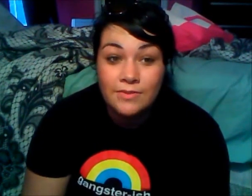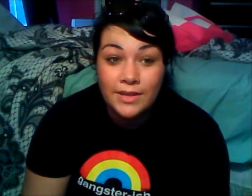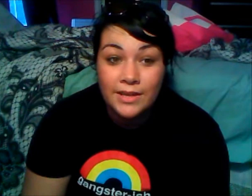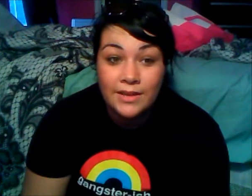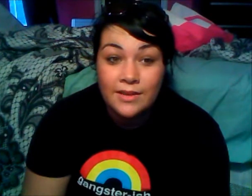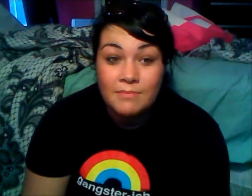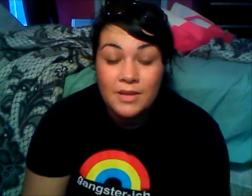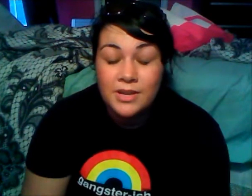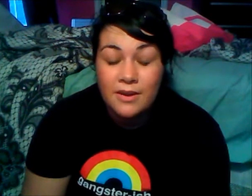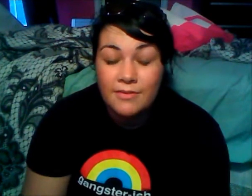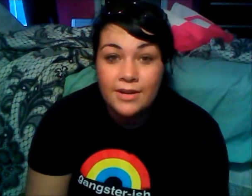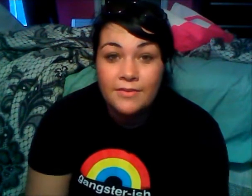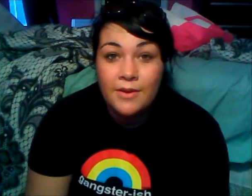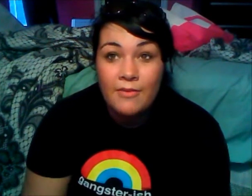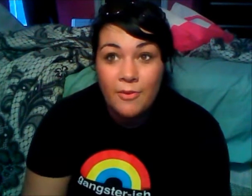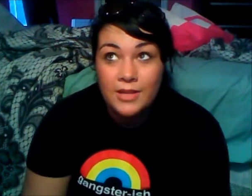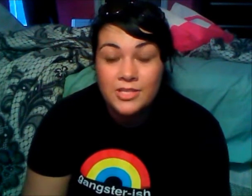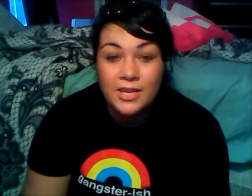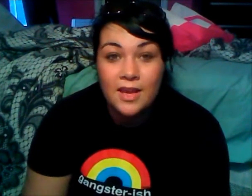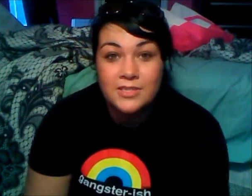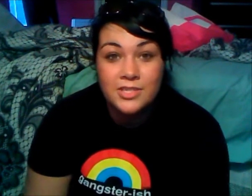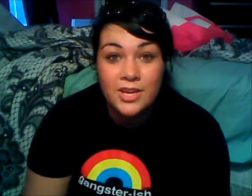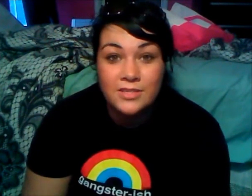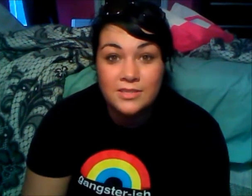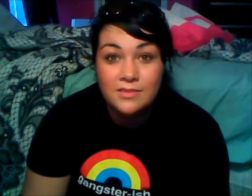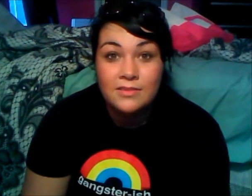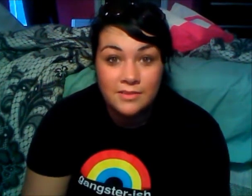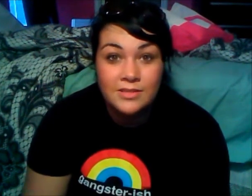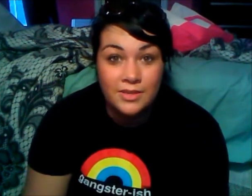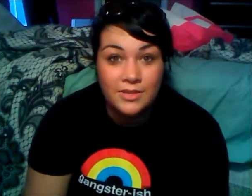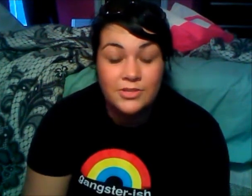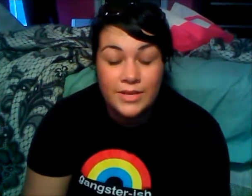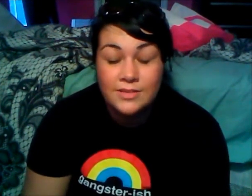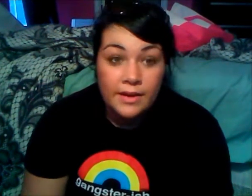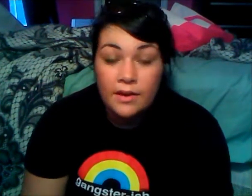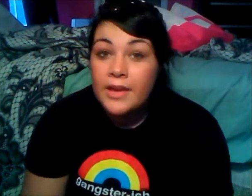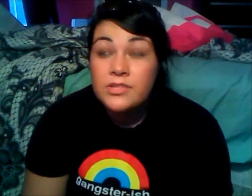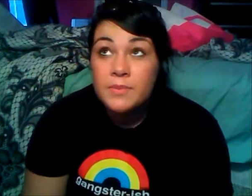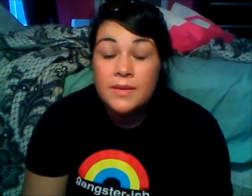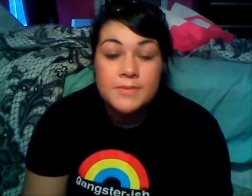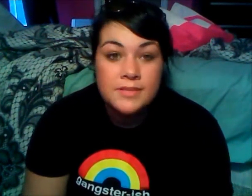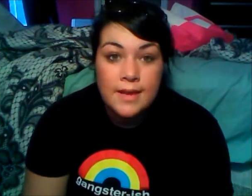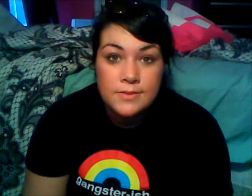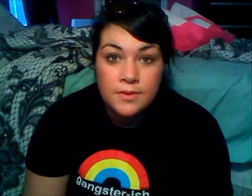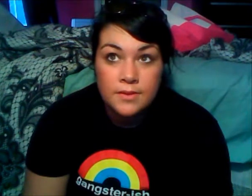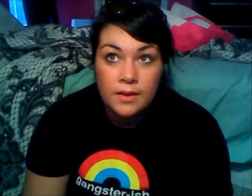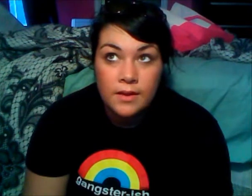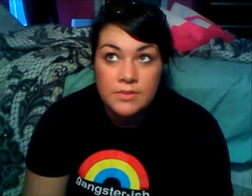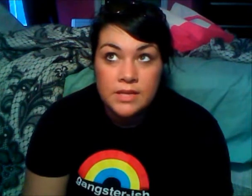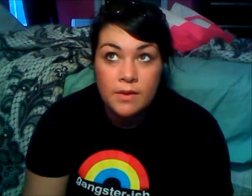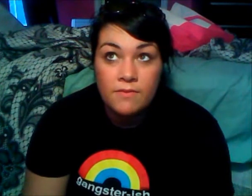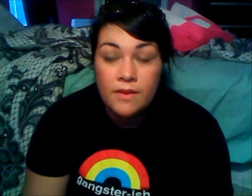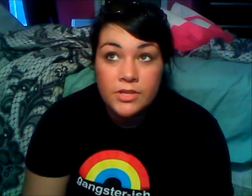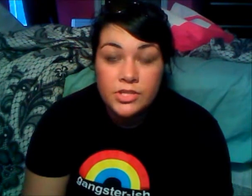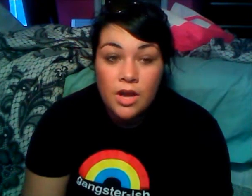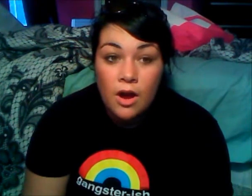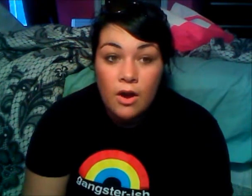funny. Best show ever. If you haven't watched it, I suggest it's a good choice. I used to be obsessed with Glee. It was like my favorite show.